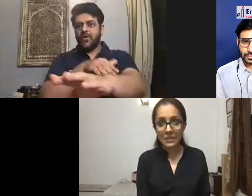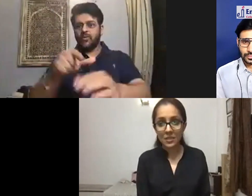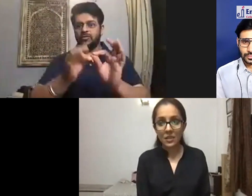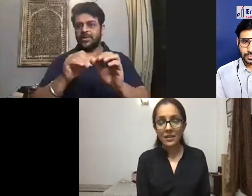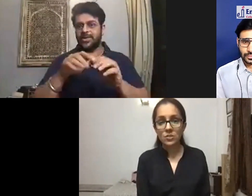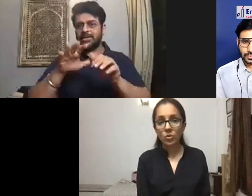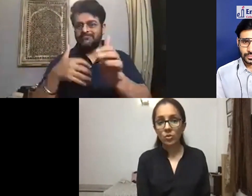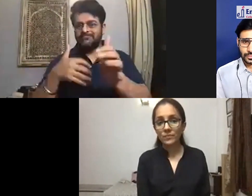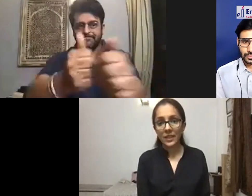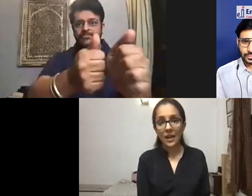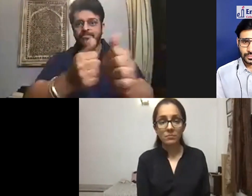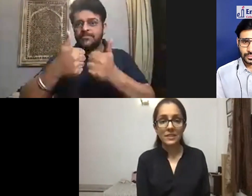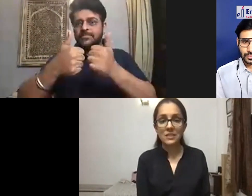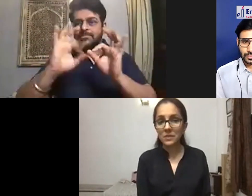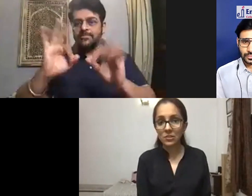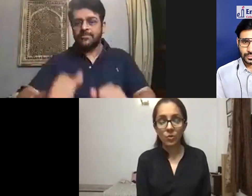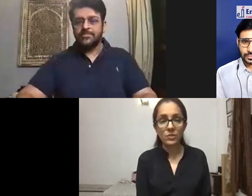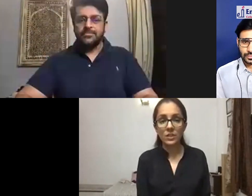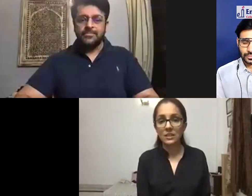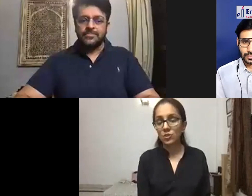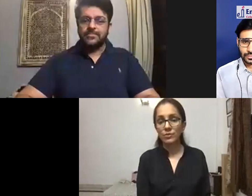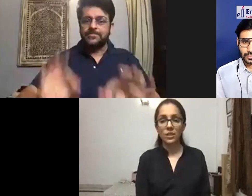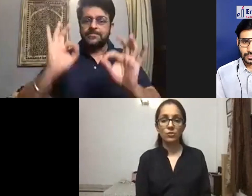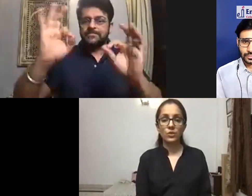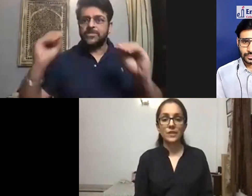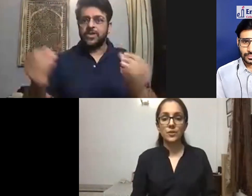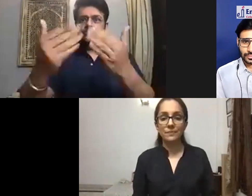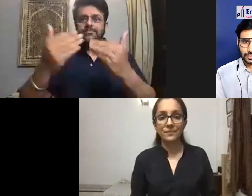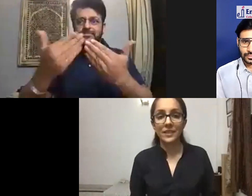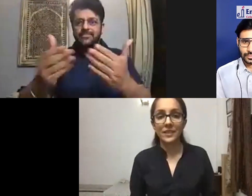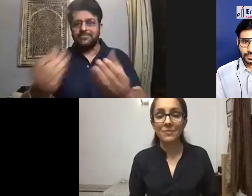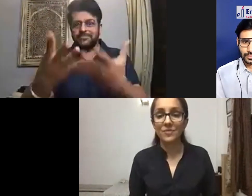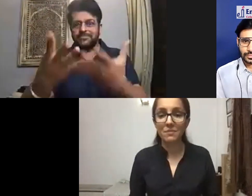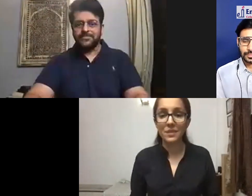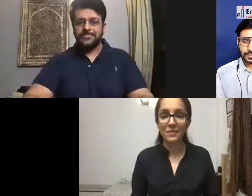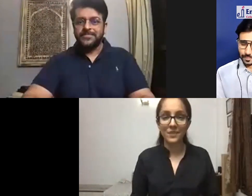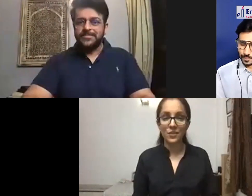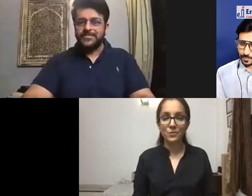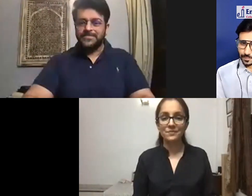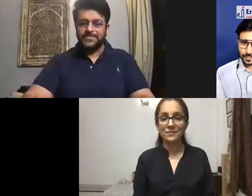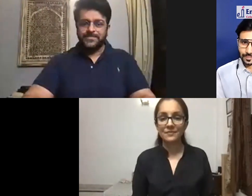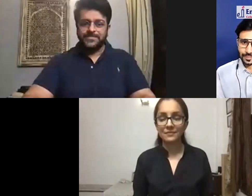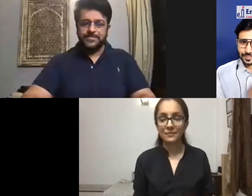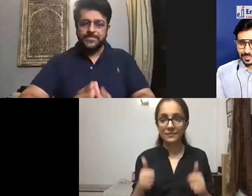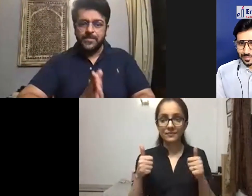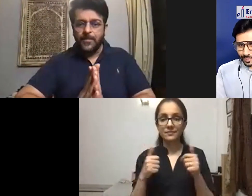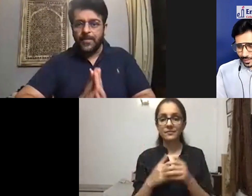minutes. So yeah, please speak slowly so that the interpreter can also catch up. Yeah, we can begin. Thank you.